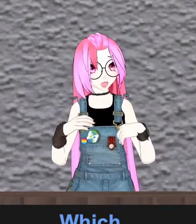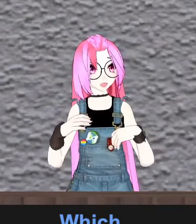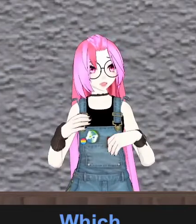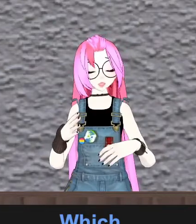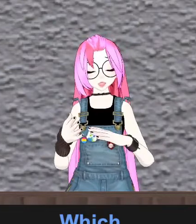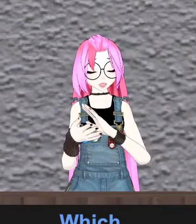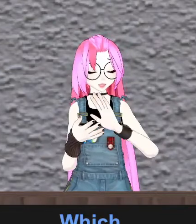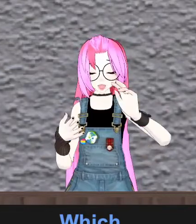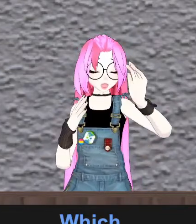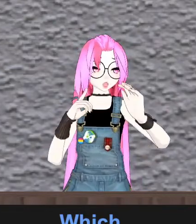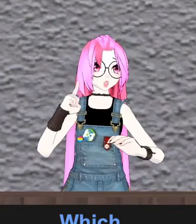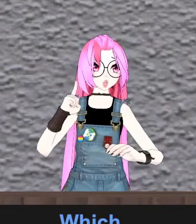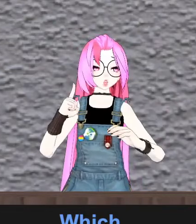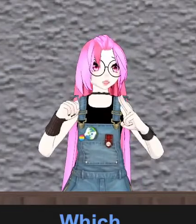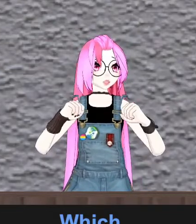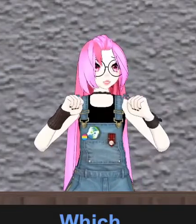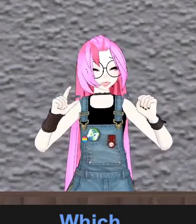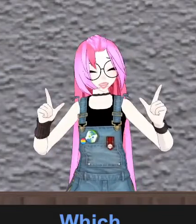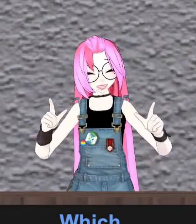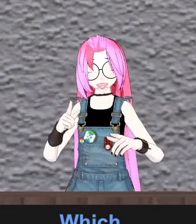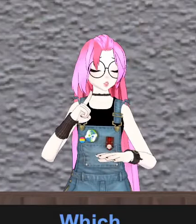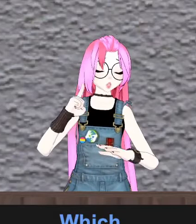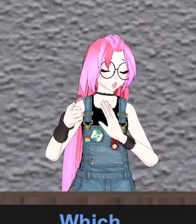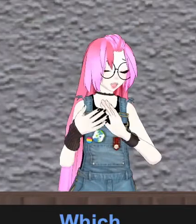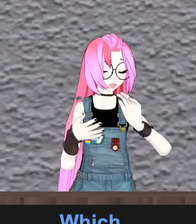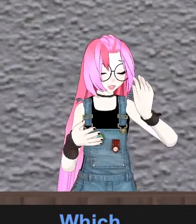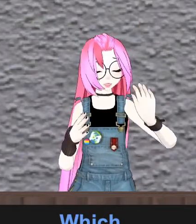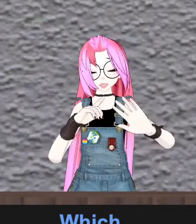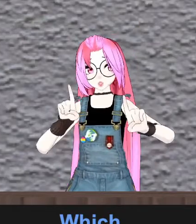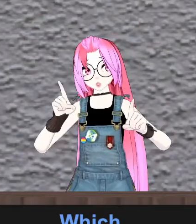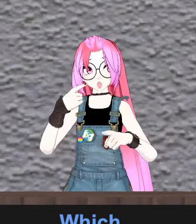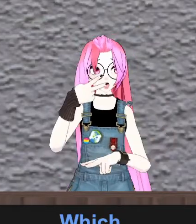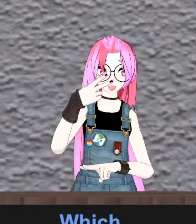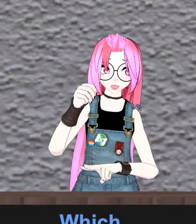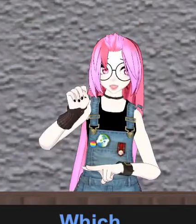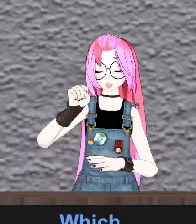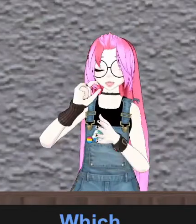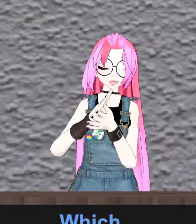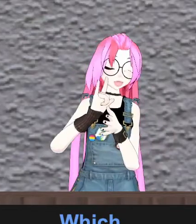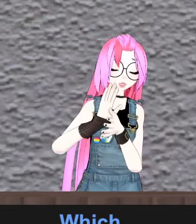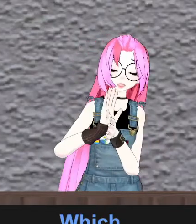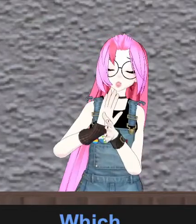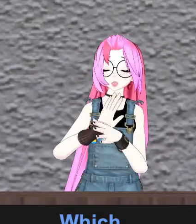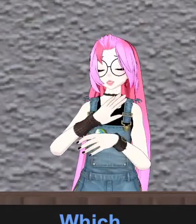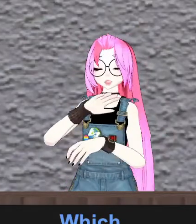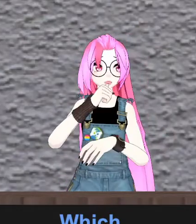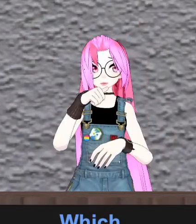have. And deaf colleges are a huge thing, not only colleges, but also high schools, middle schools, and